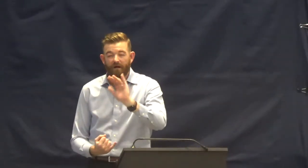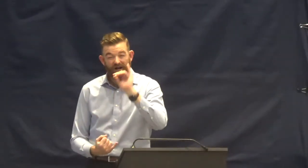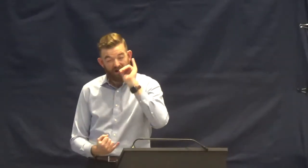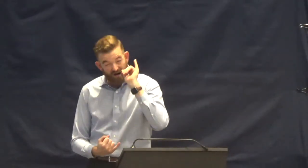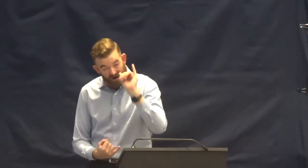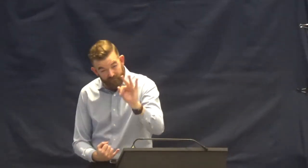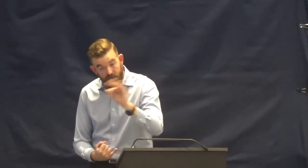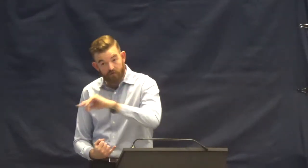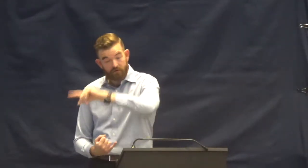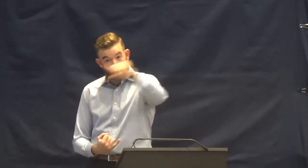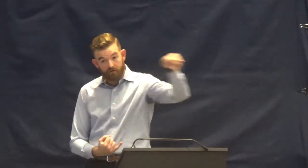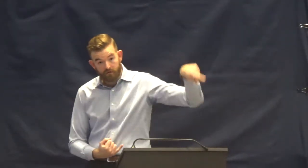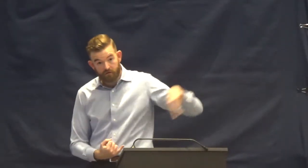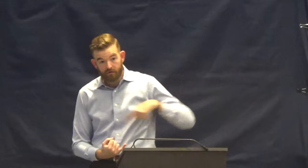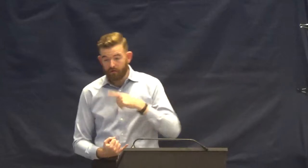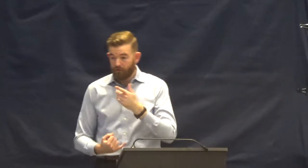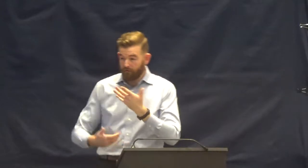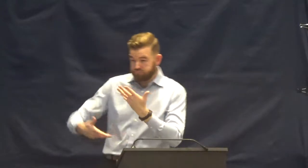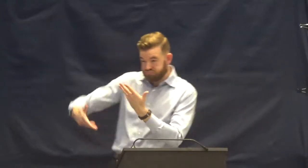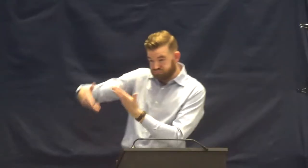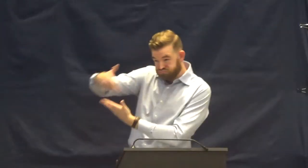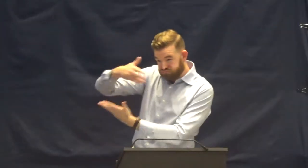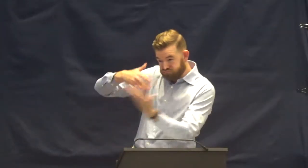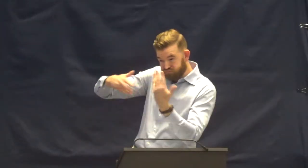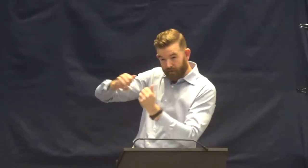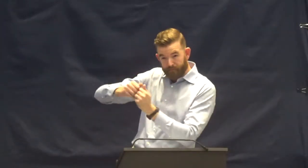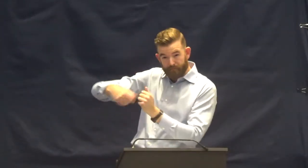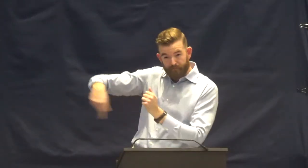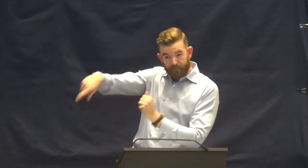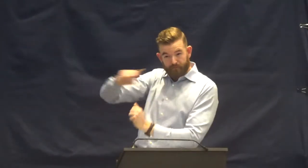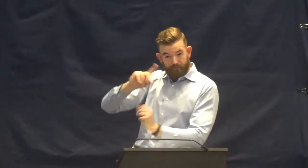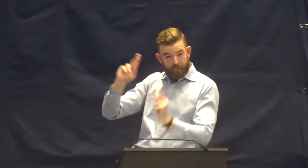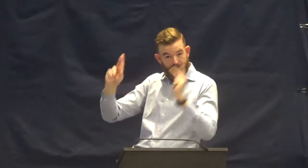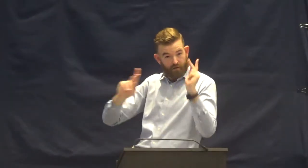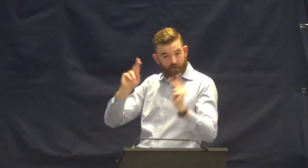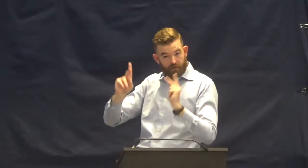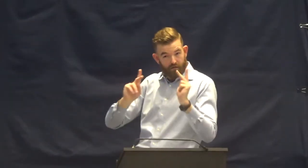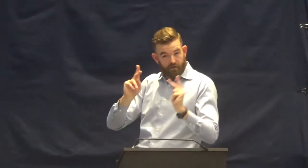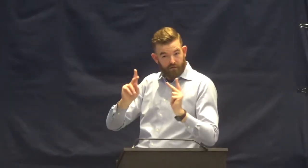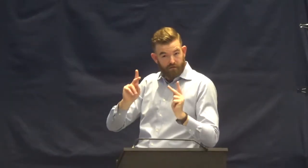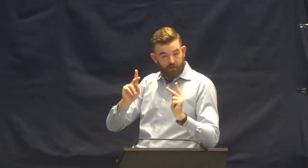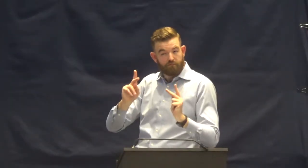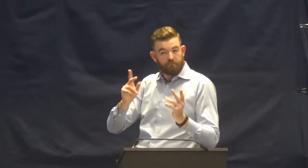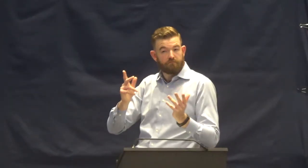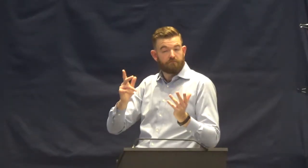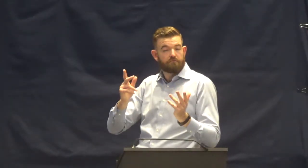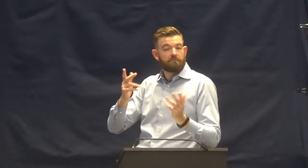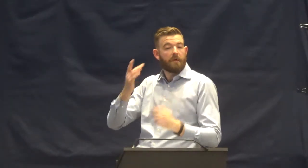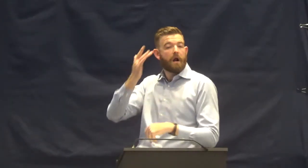are isolated. But I would say that if we started to interact with those folks,